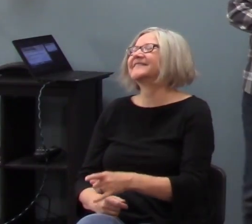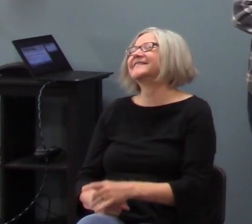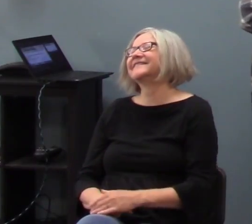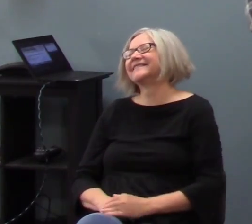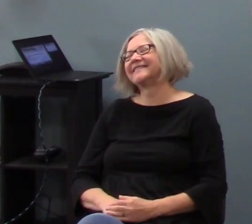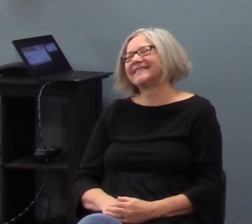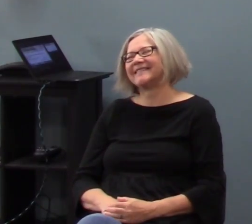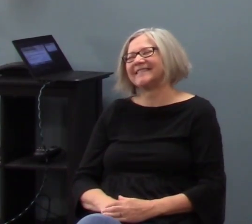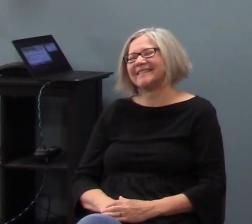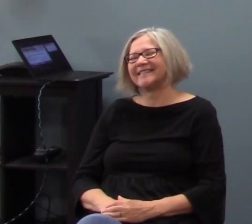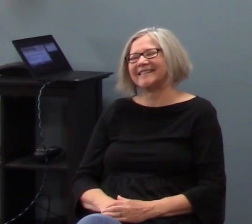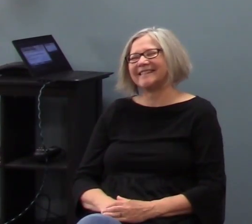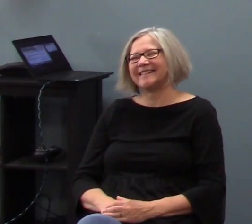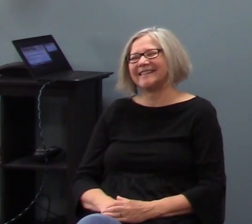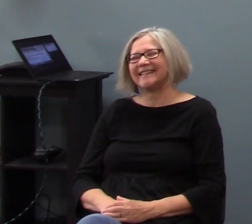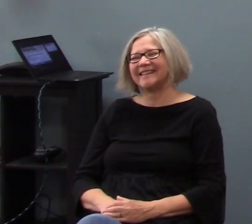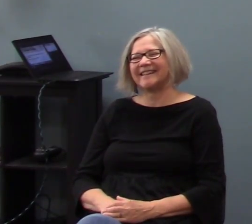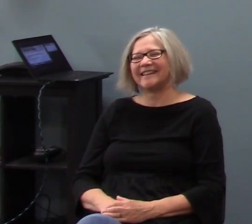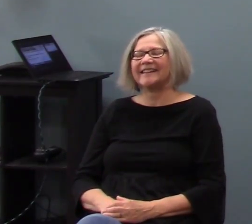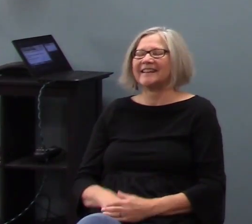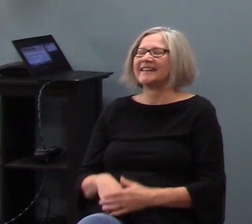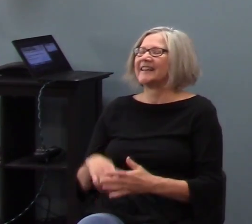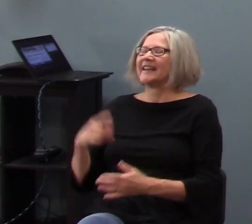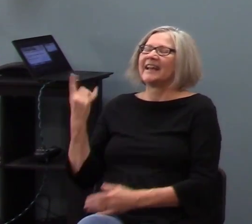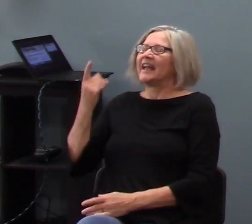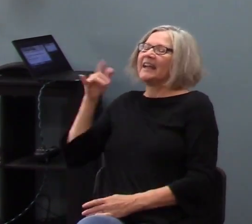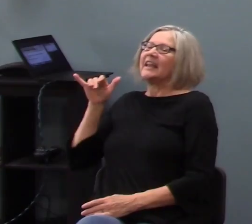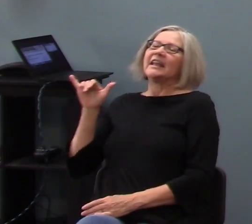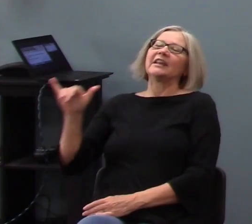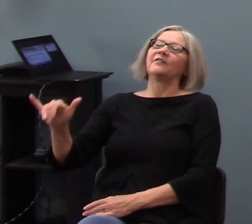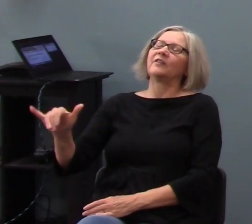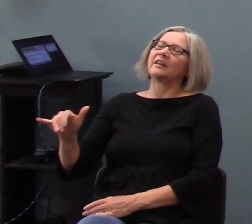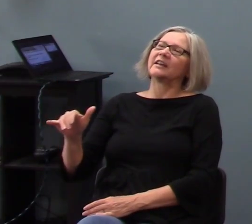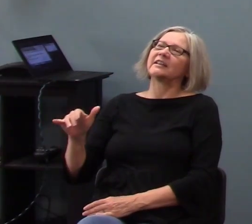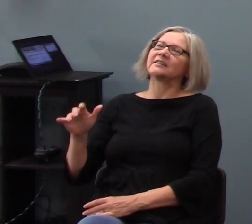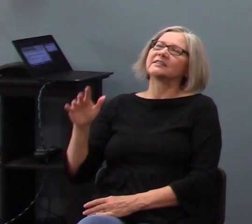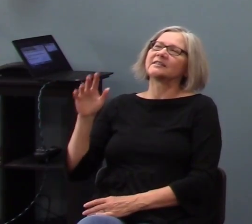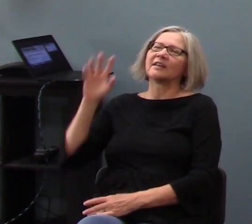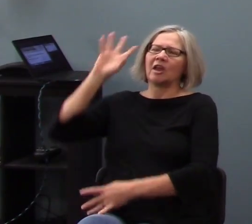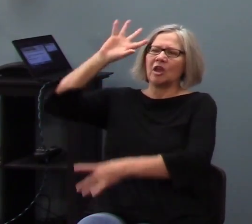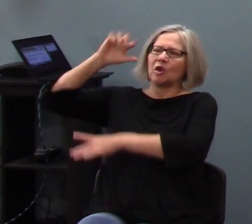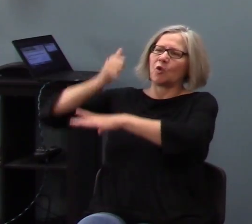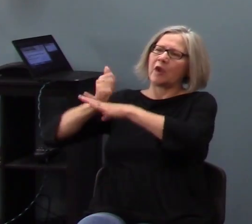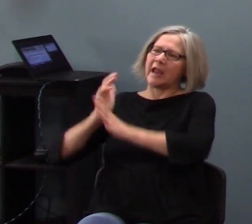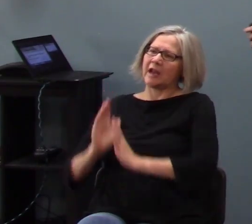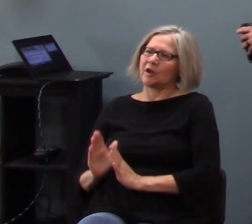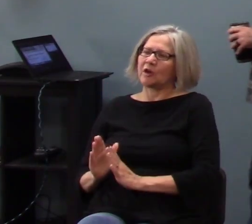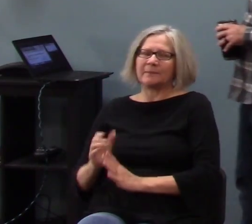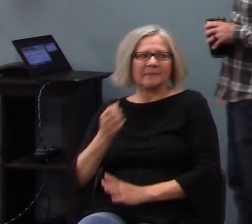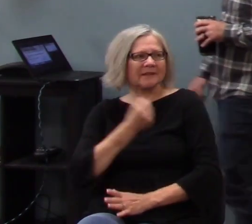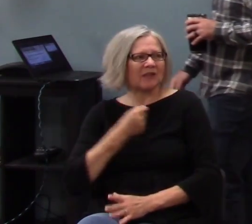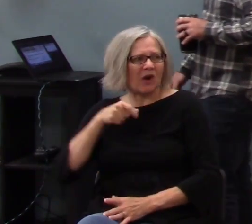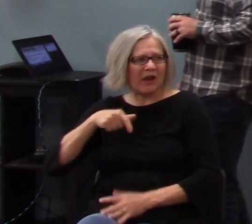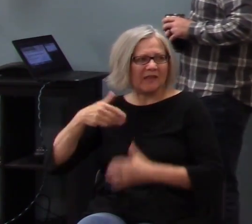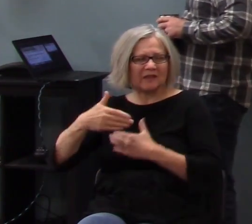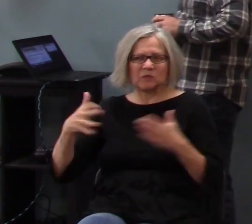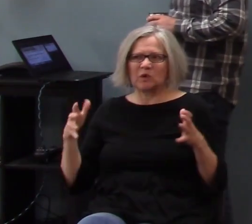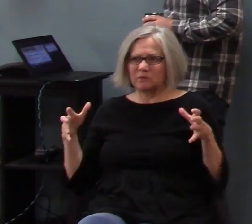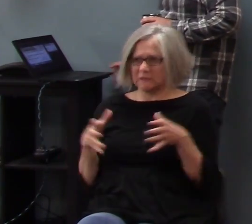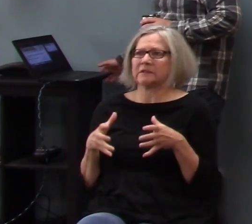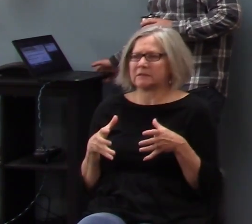Yes. Good job. Okay. It's an infinite creator. So, yeah, sorry we get crammed into this little room here and it gets a little bit